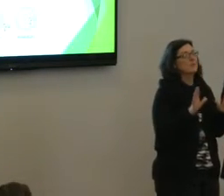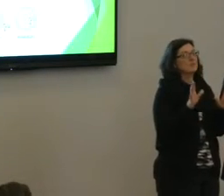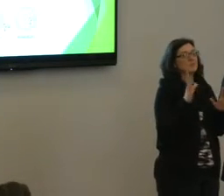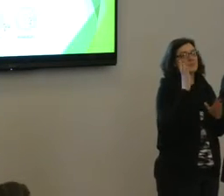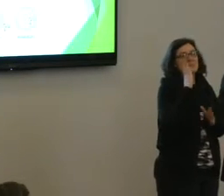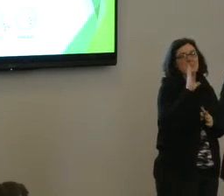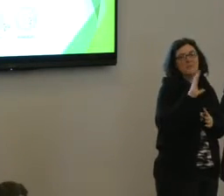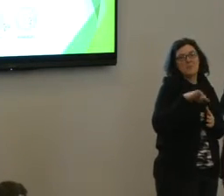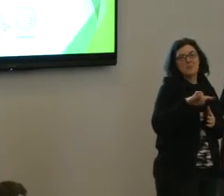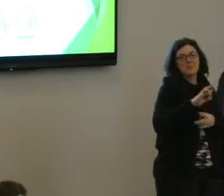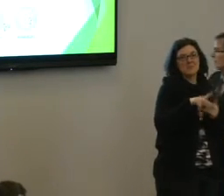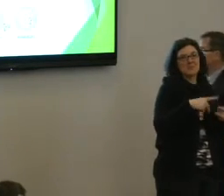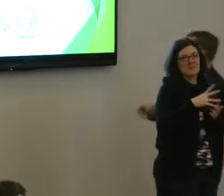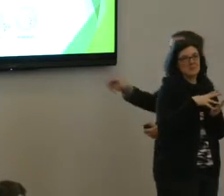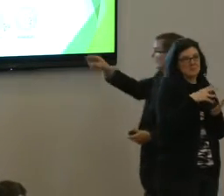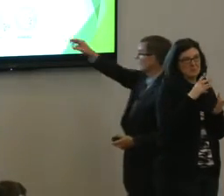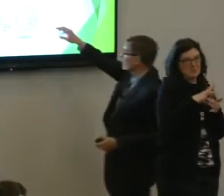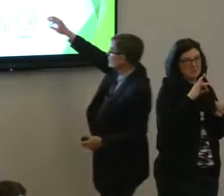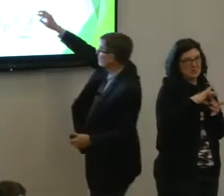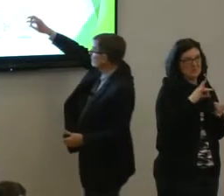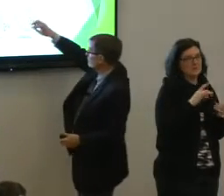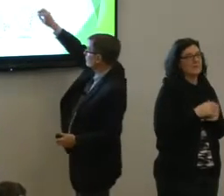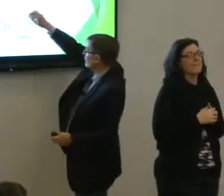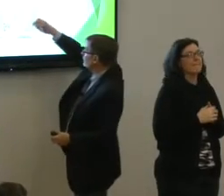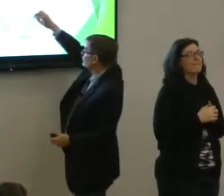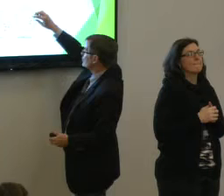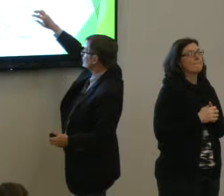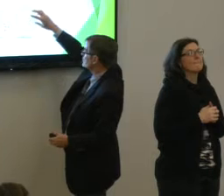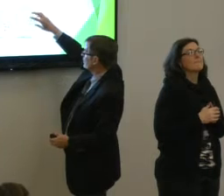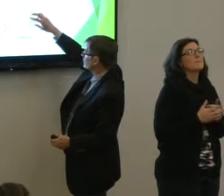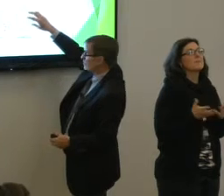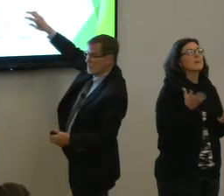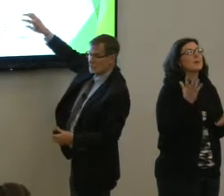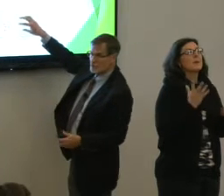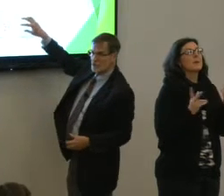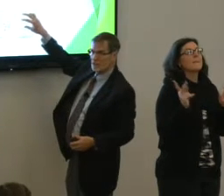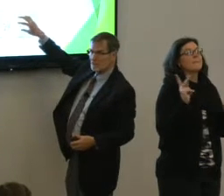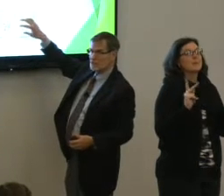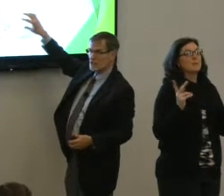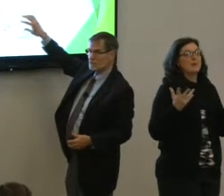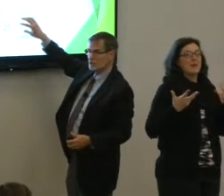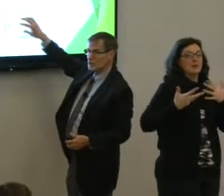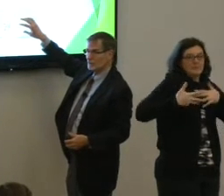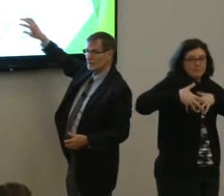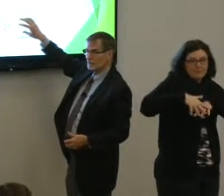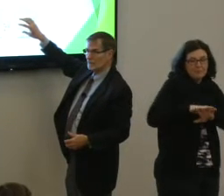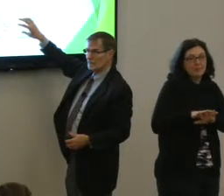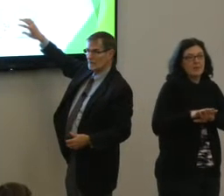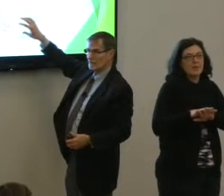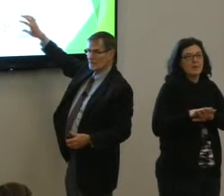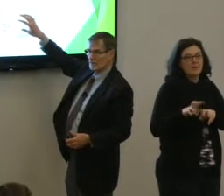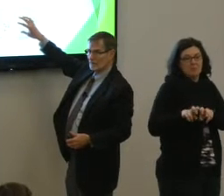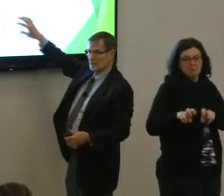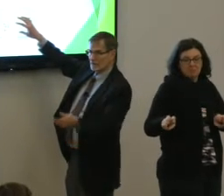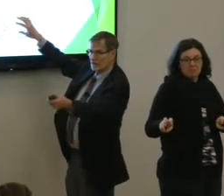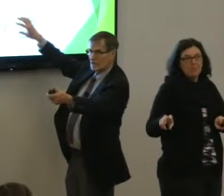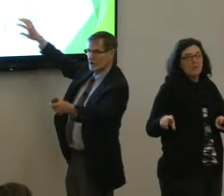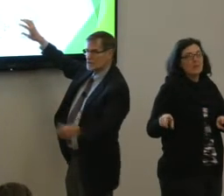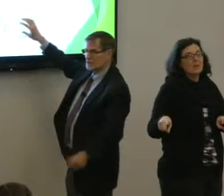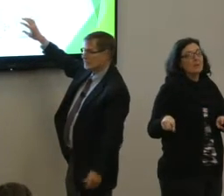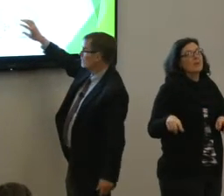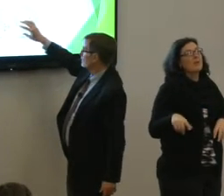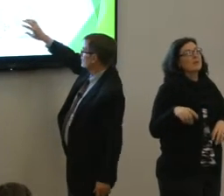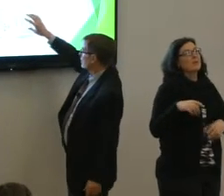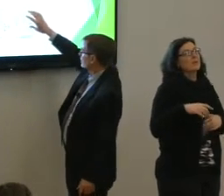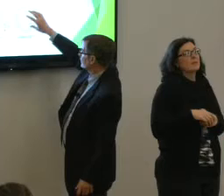kinds of stories. And then people are integrated in the church, but sometimes sitting in the same pew. A friend of